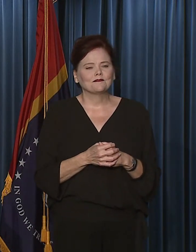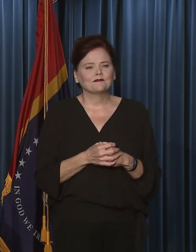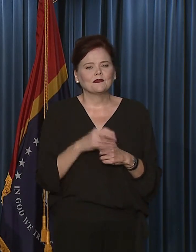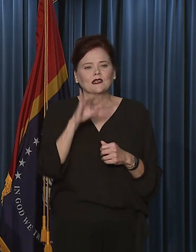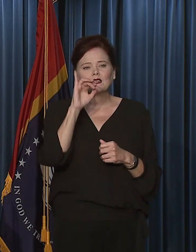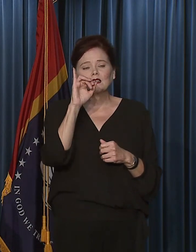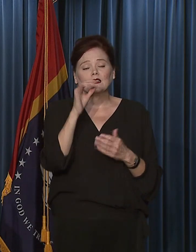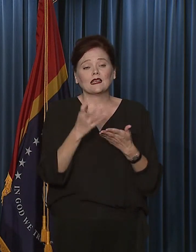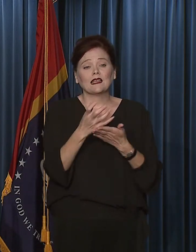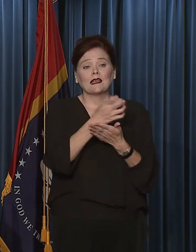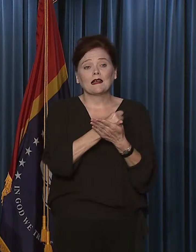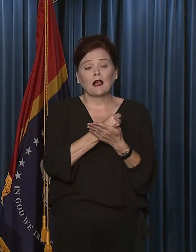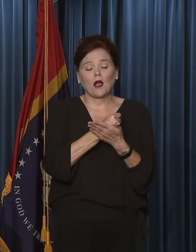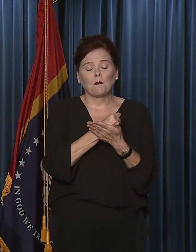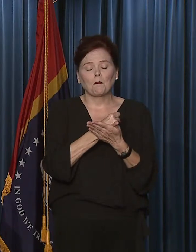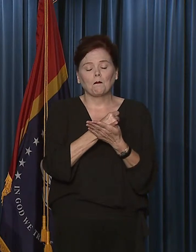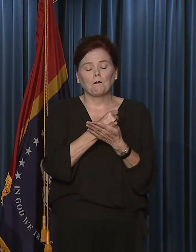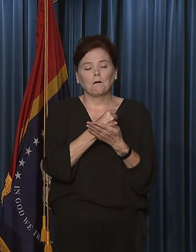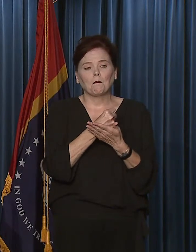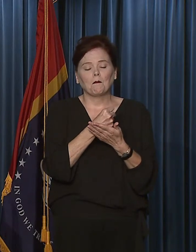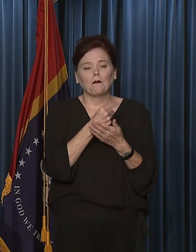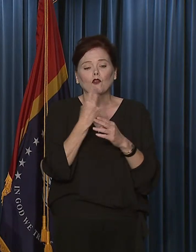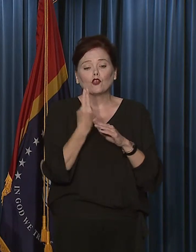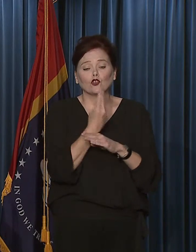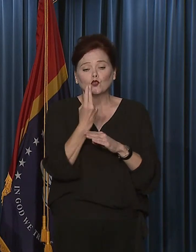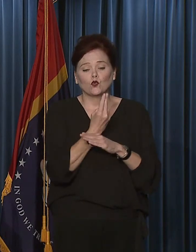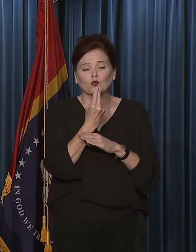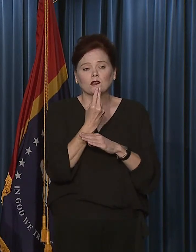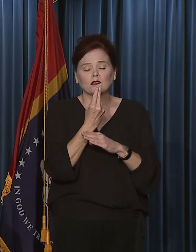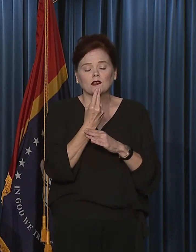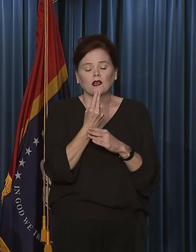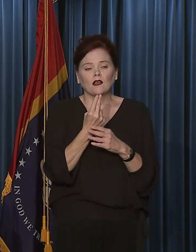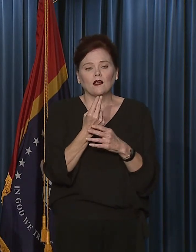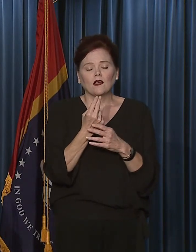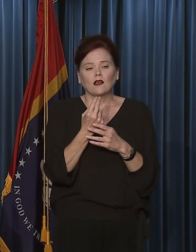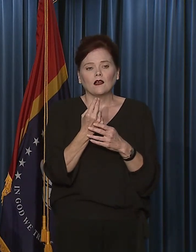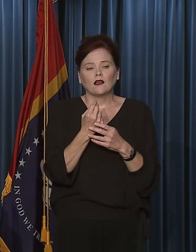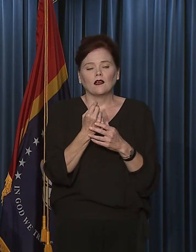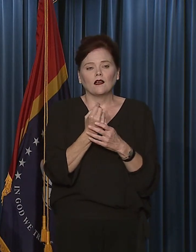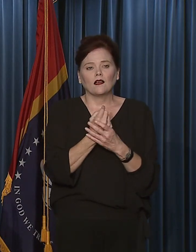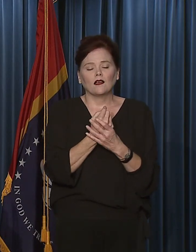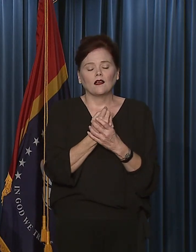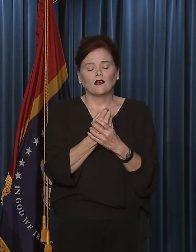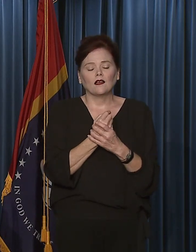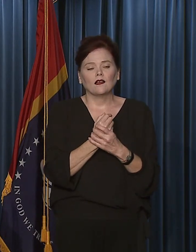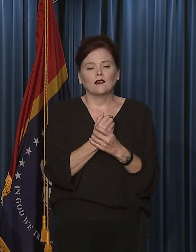the income, the use of